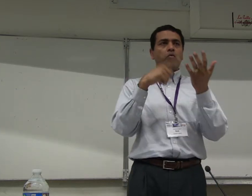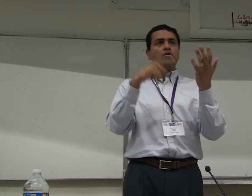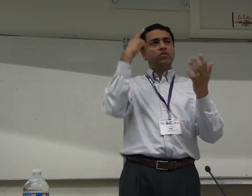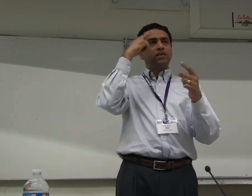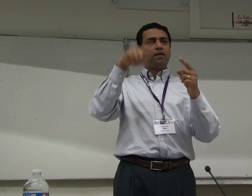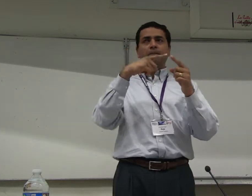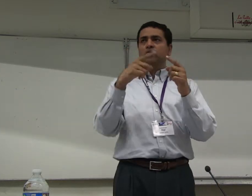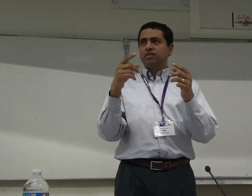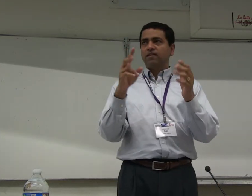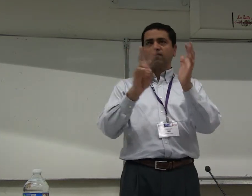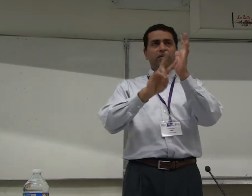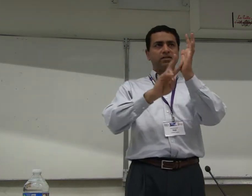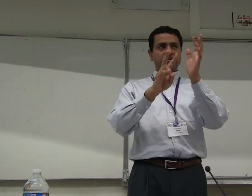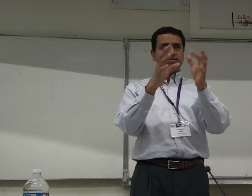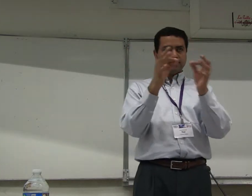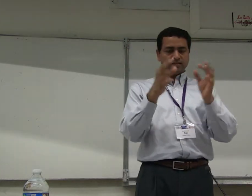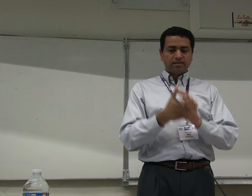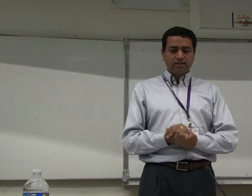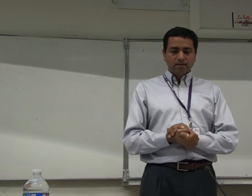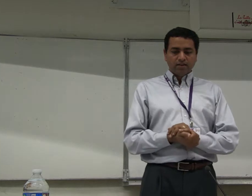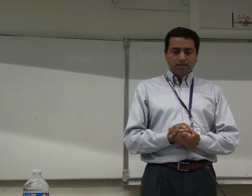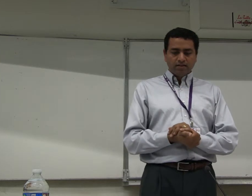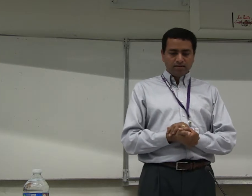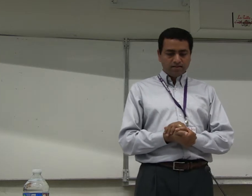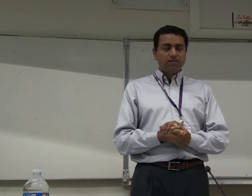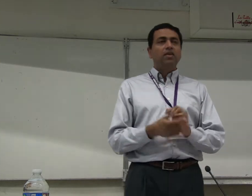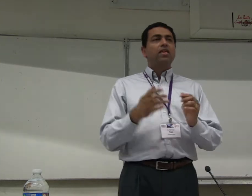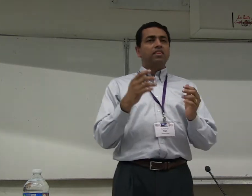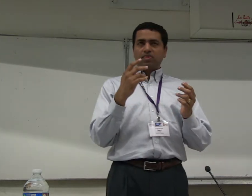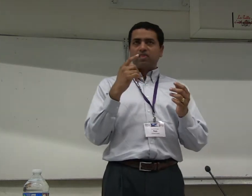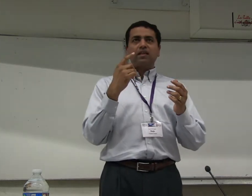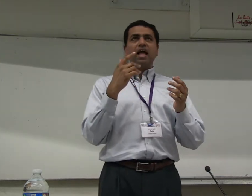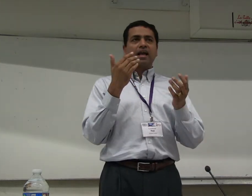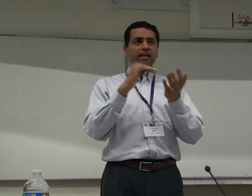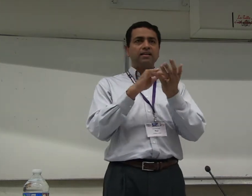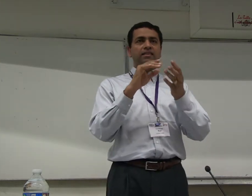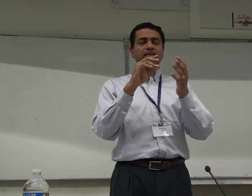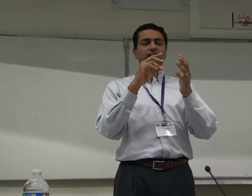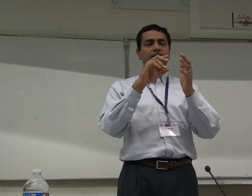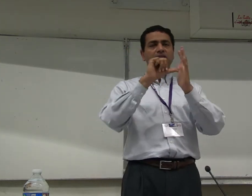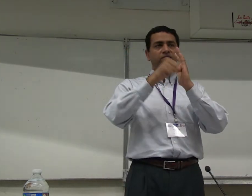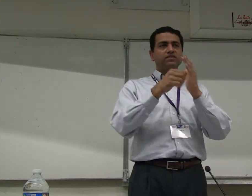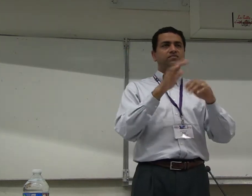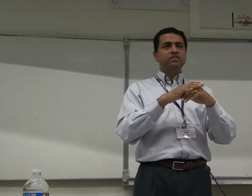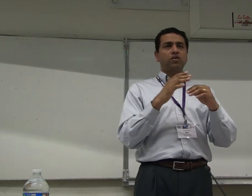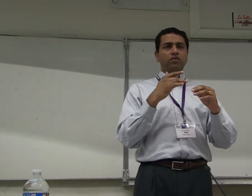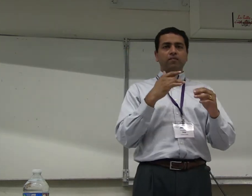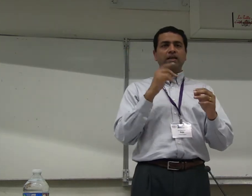We also asked them questions about what they thought about the vibrating watch. And again, the